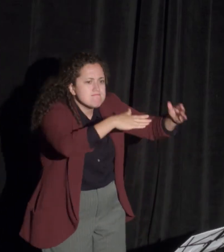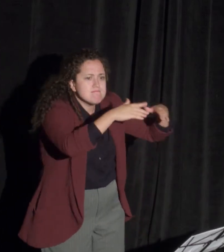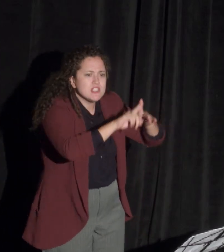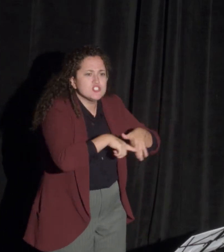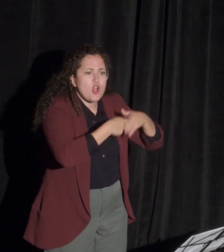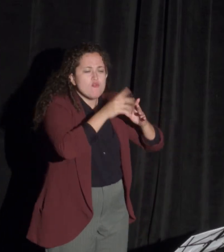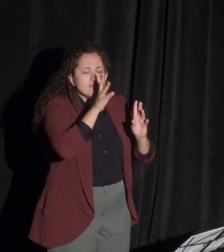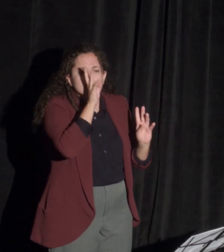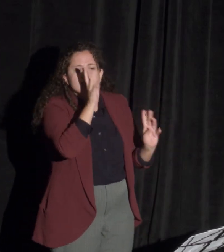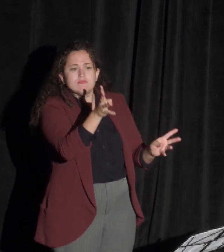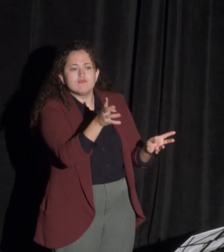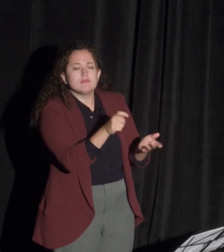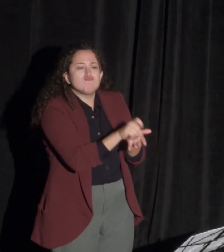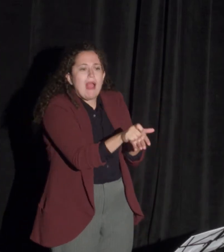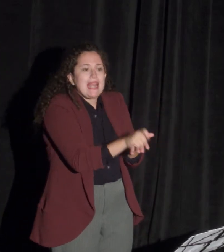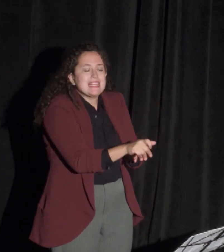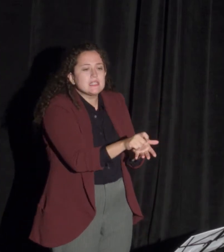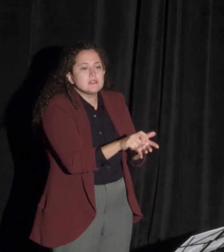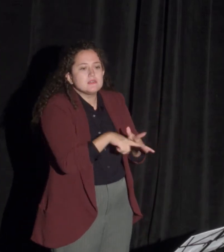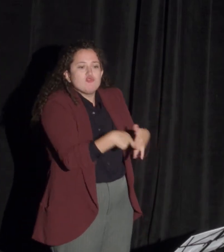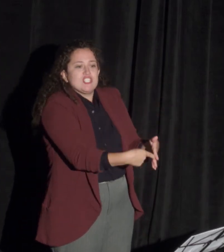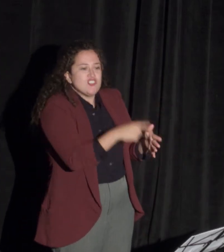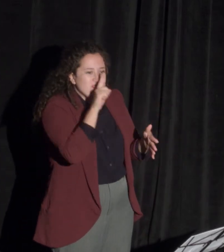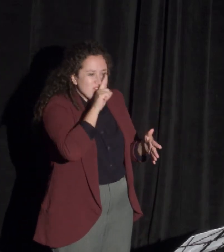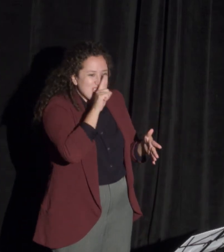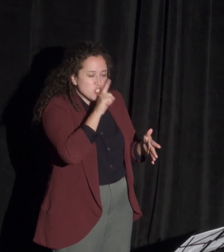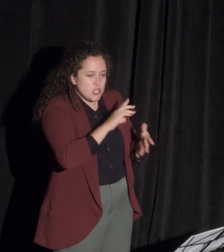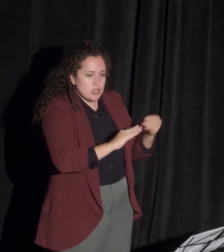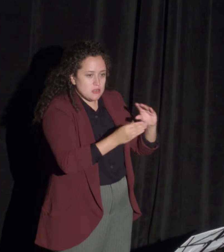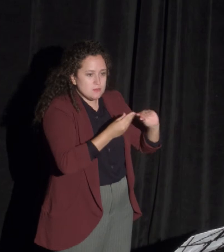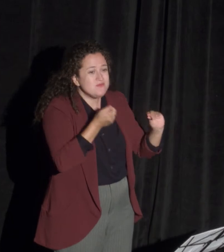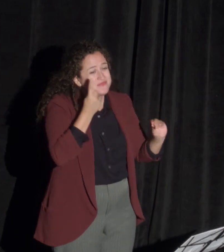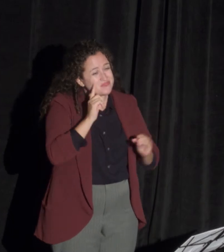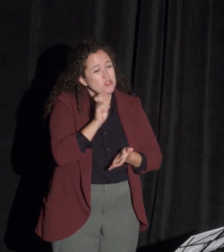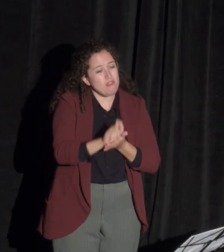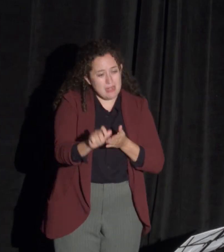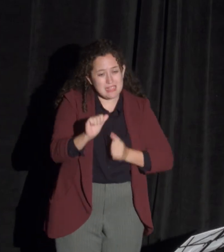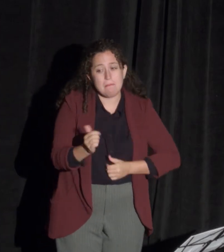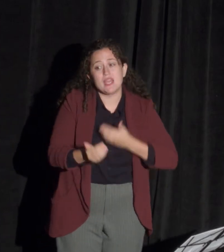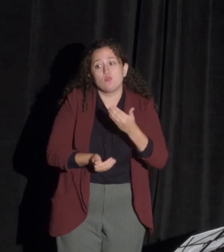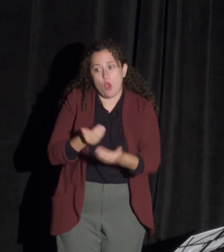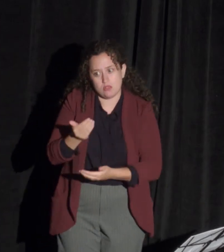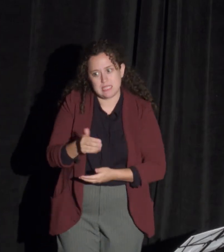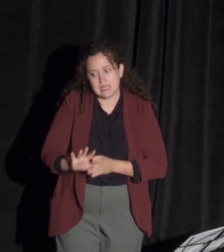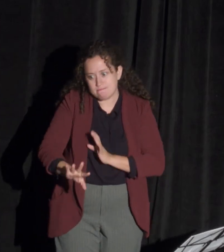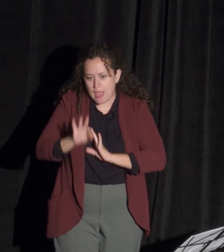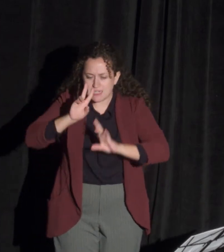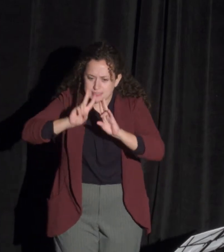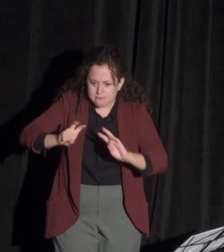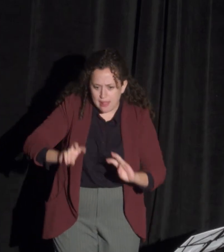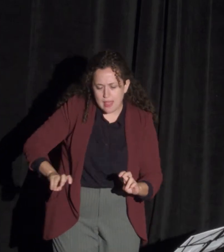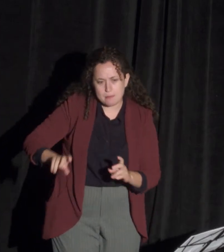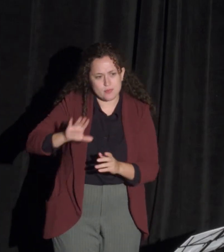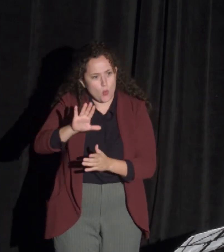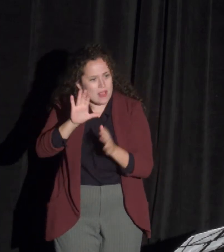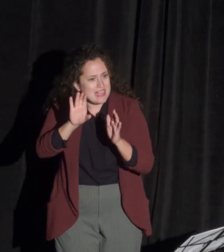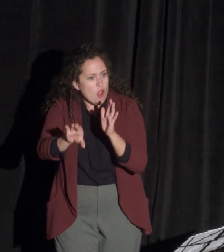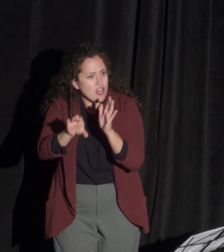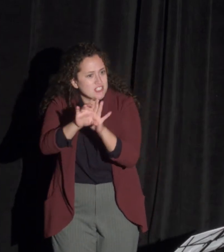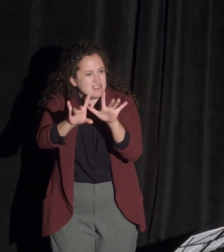discovered though was that writing could be a process, not just of finding your characters, but of finding yourself.